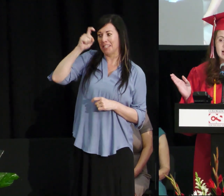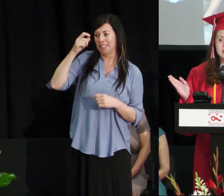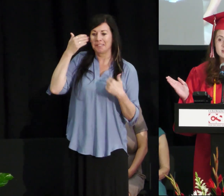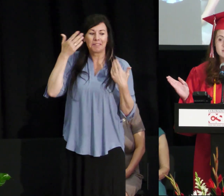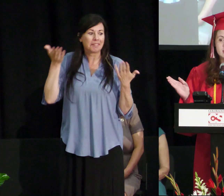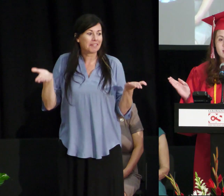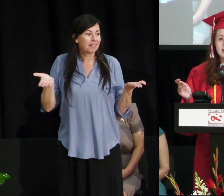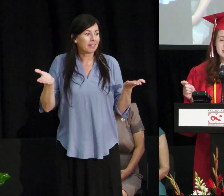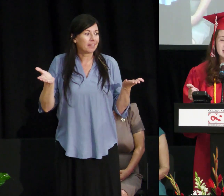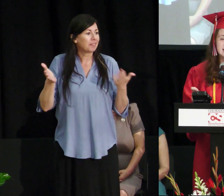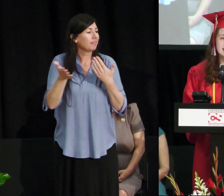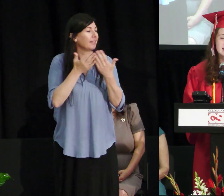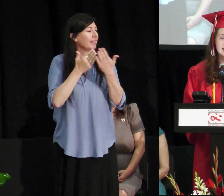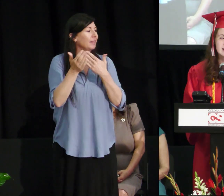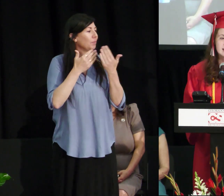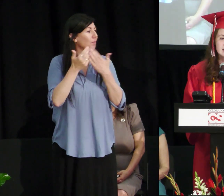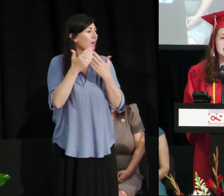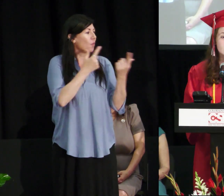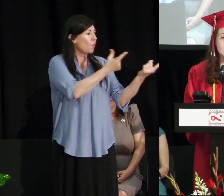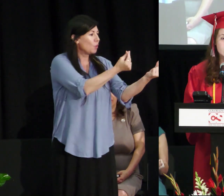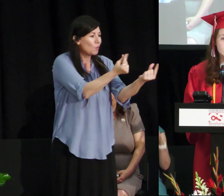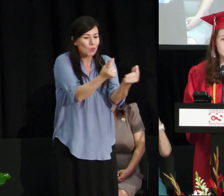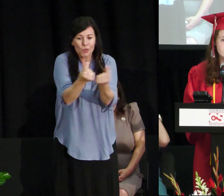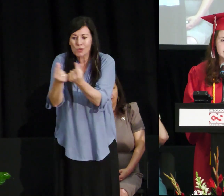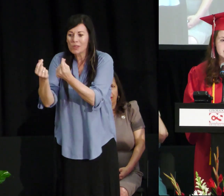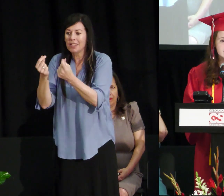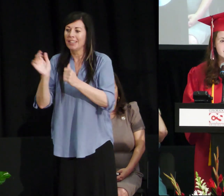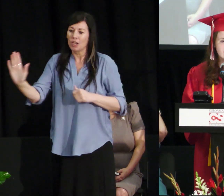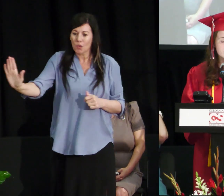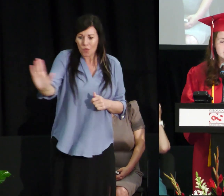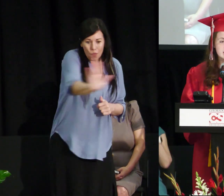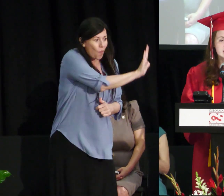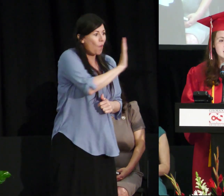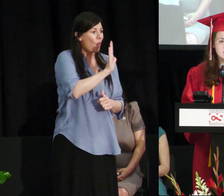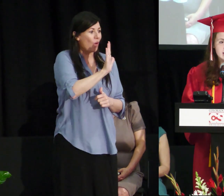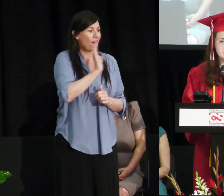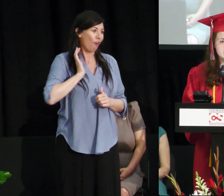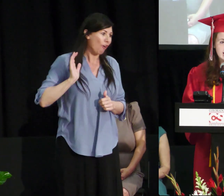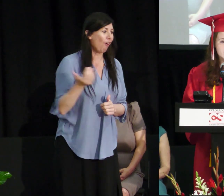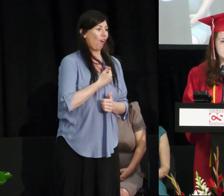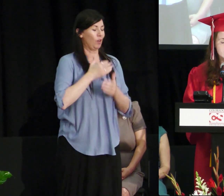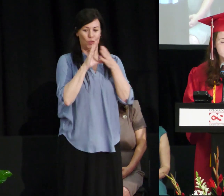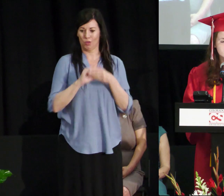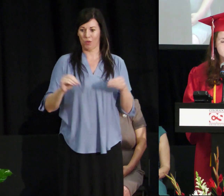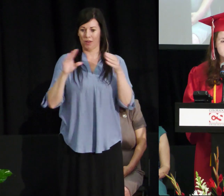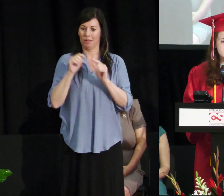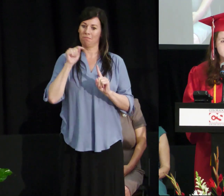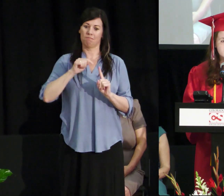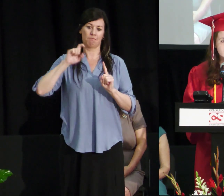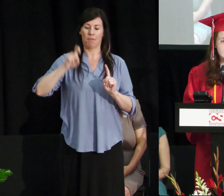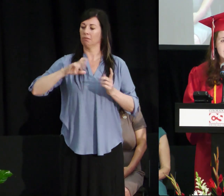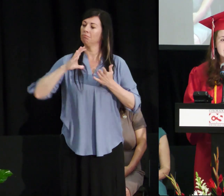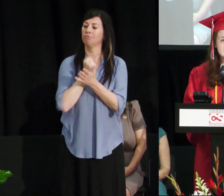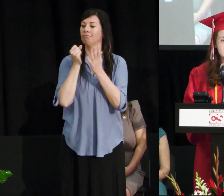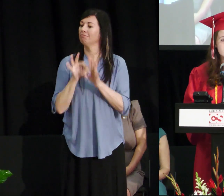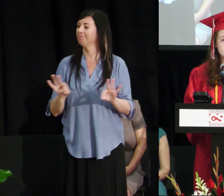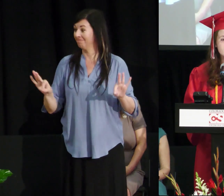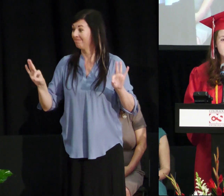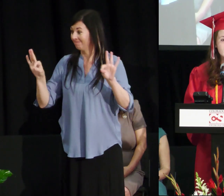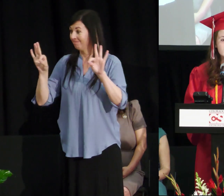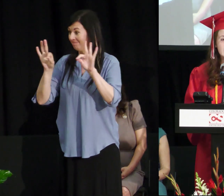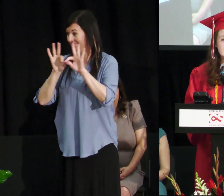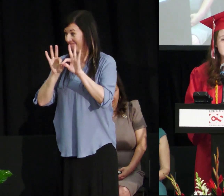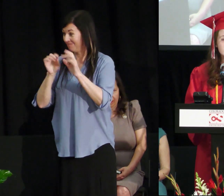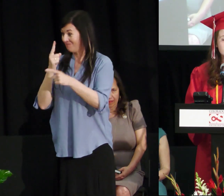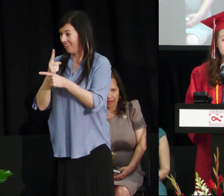No matter the content, these are our stories, and we need to make them count. I can tell you